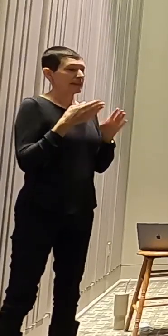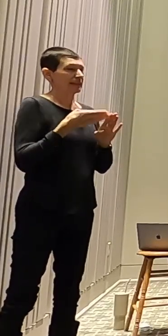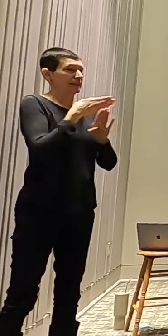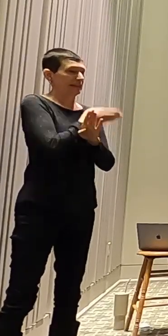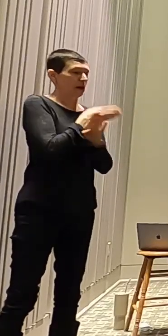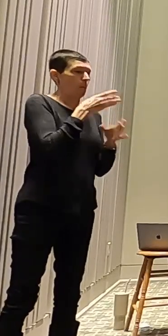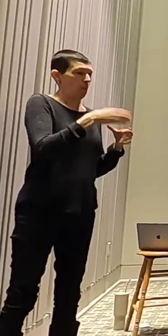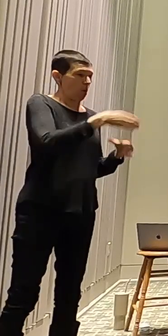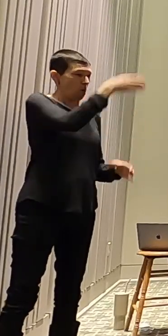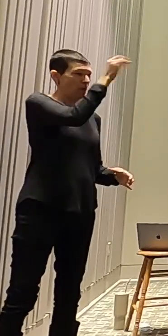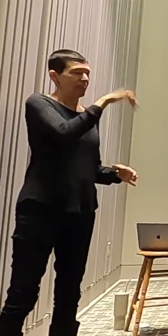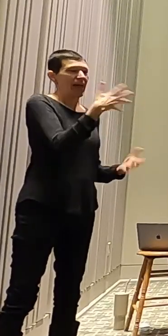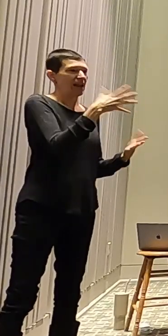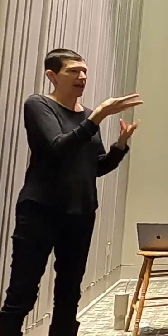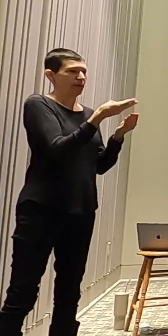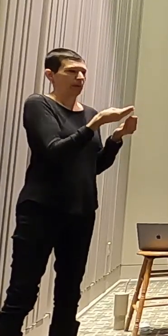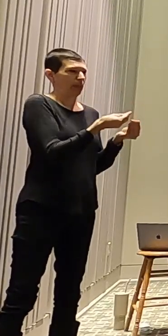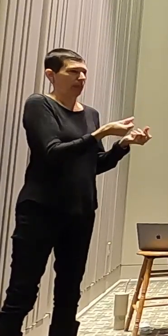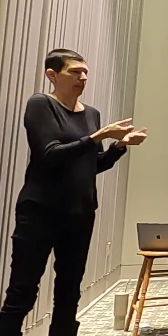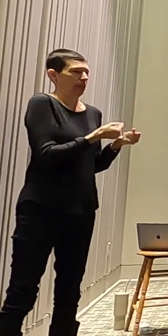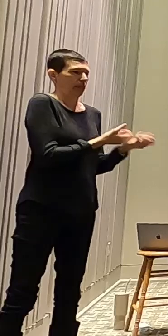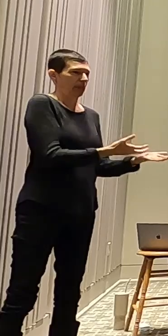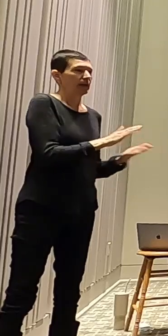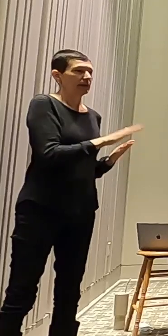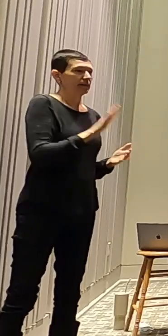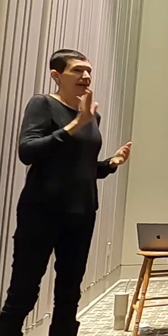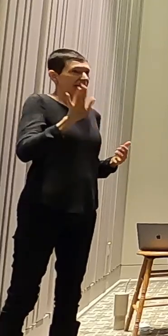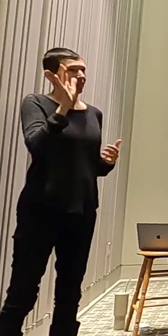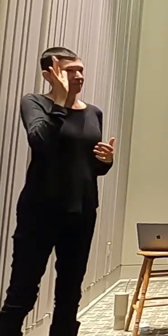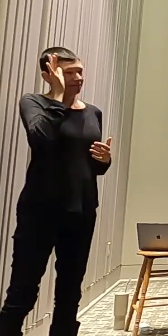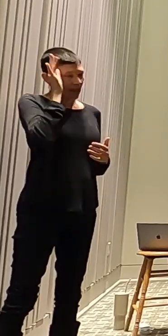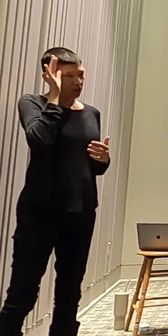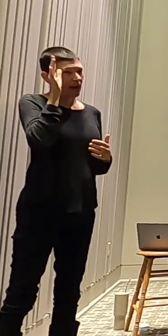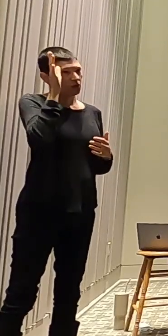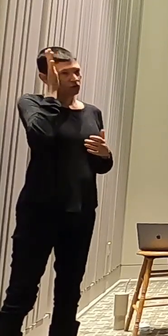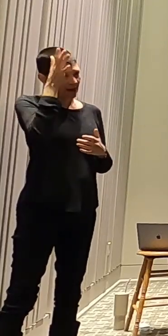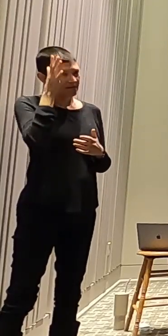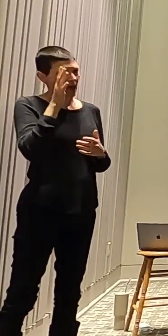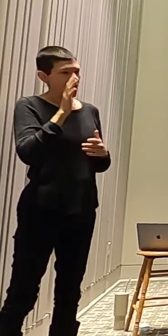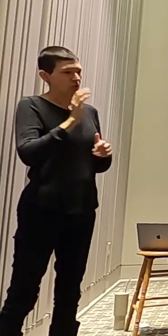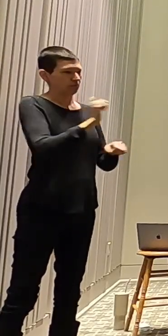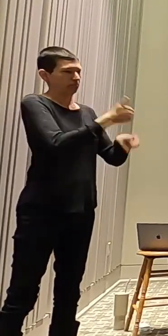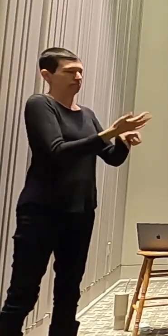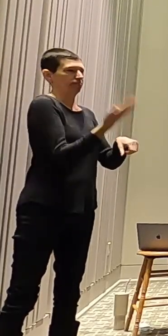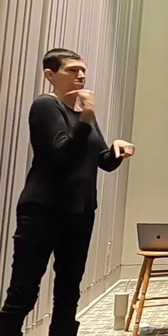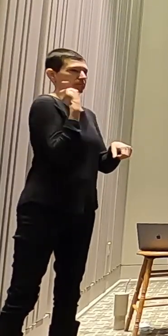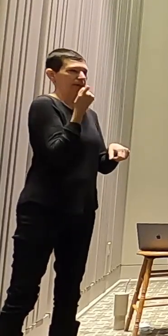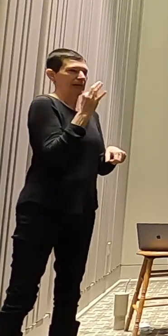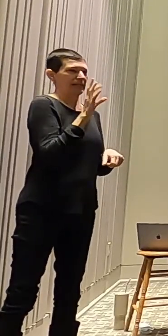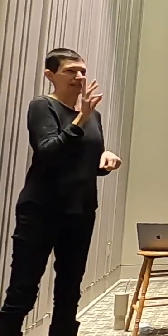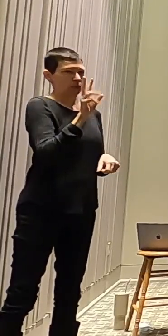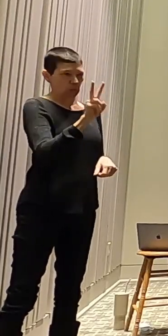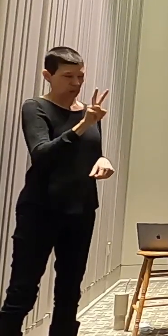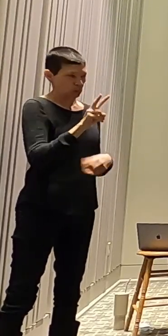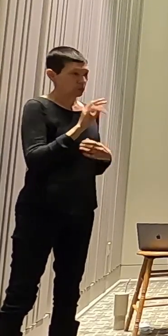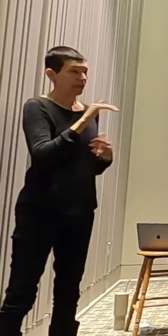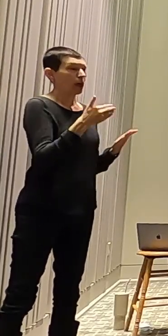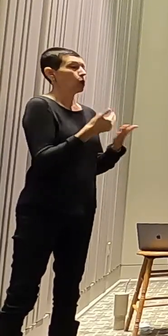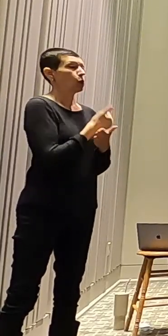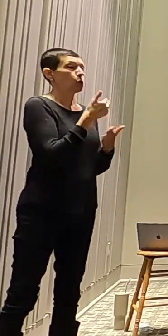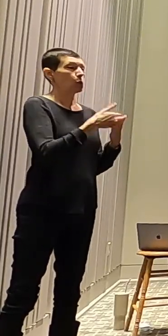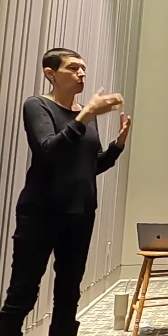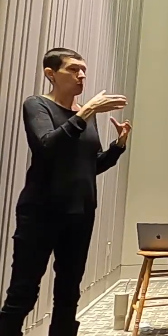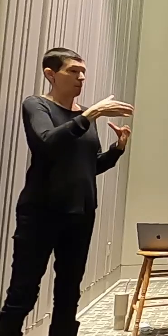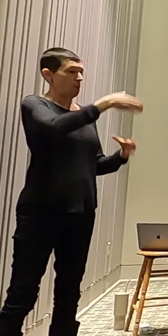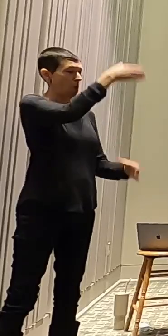pole that had deteriorated that his father and grandfather had installed in 1962. So the new pole, when